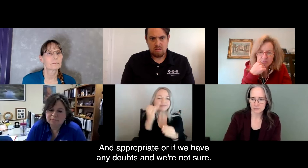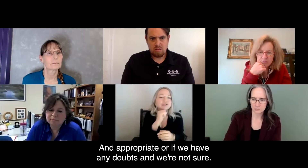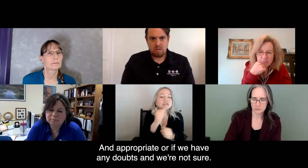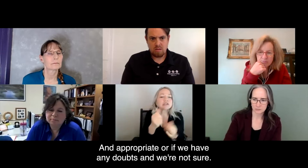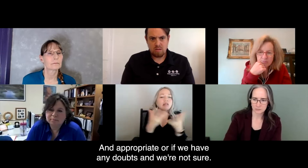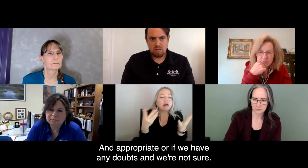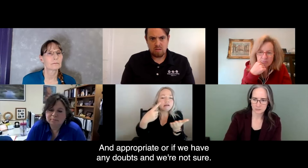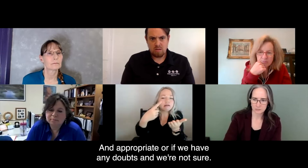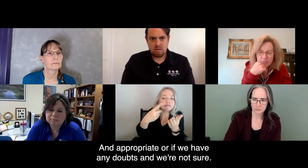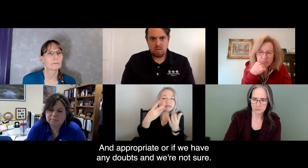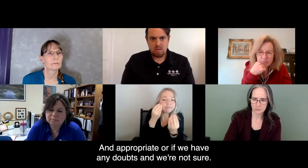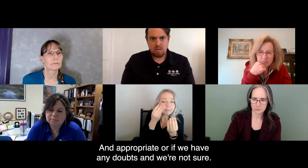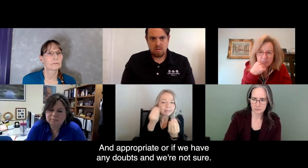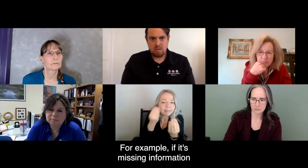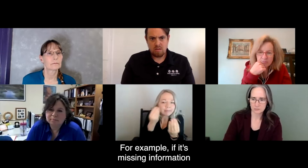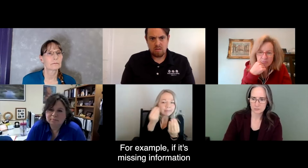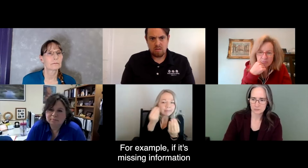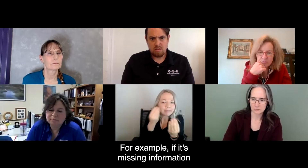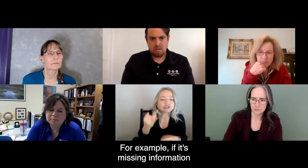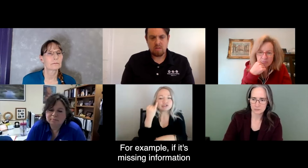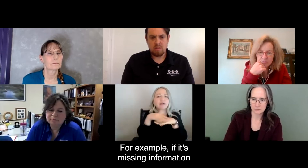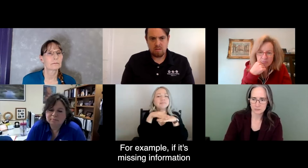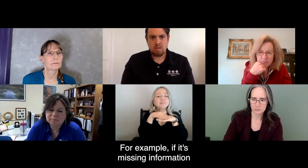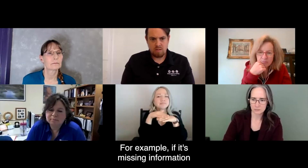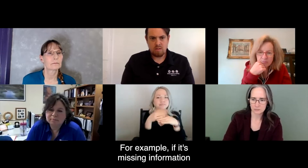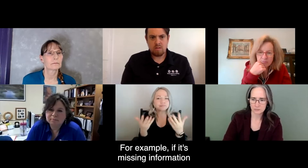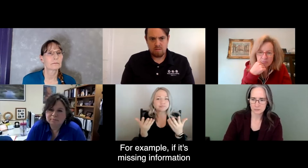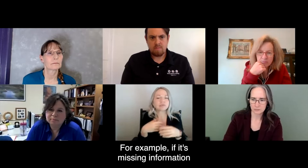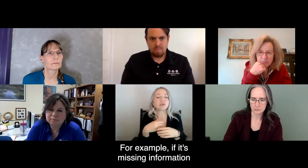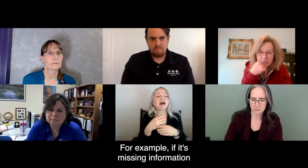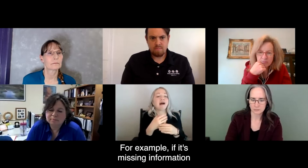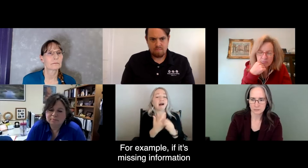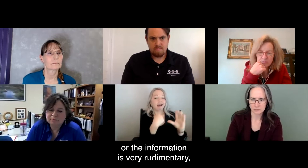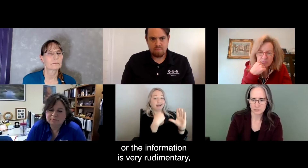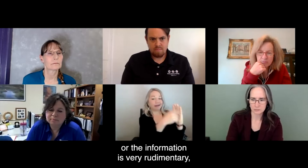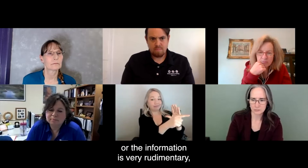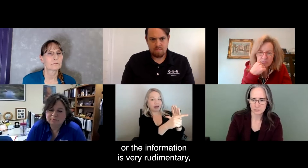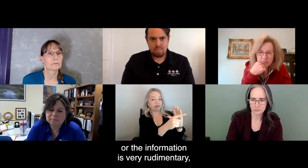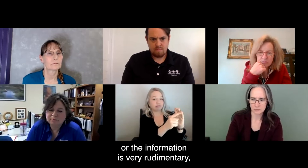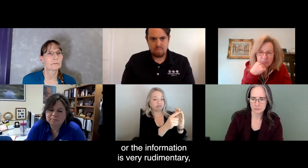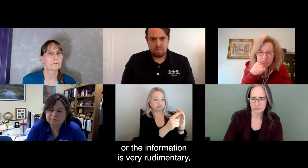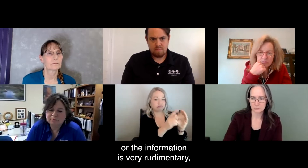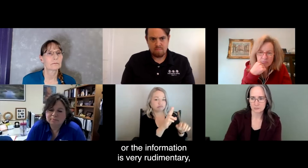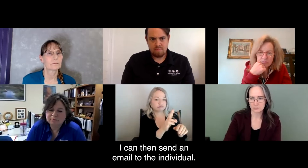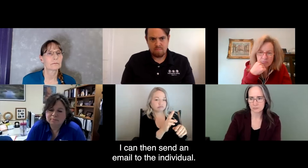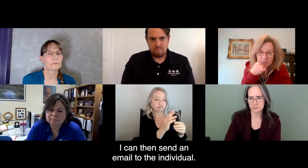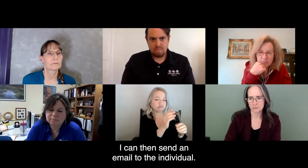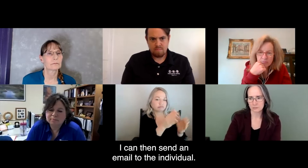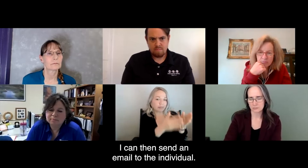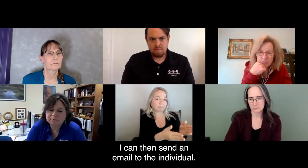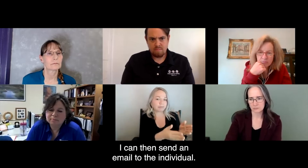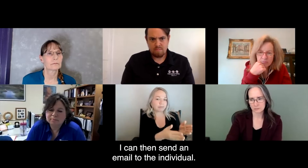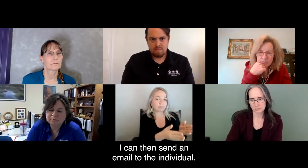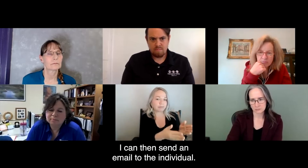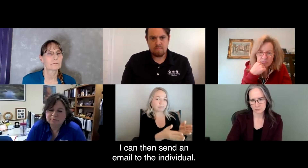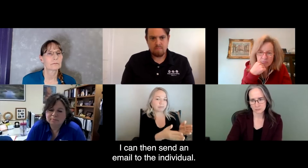if we have any doubts and we're not sure, for example, if it's missing information or the information is very rudimentary, I can then send